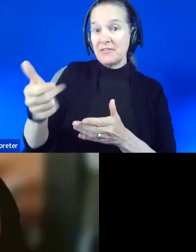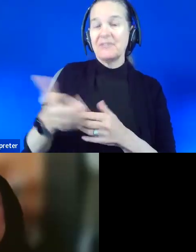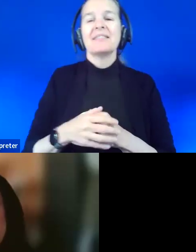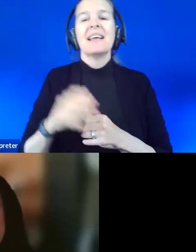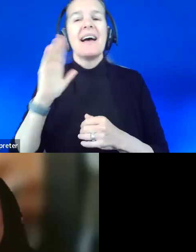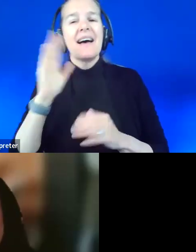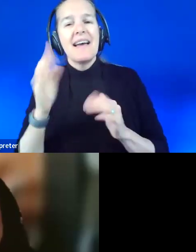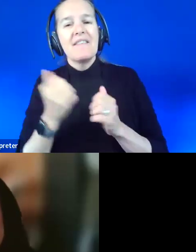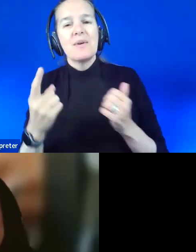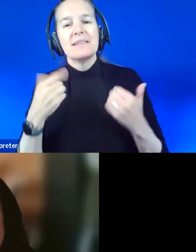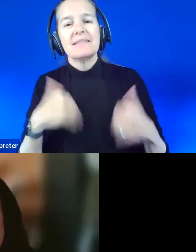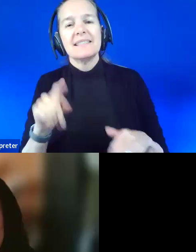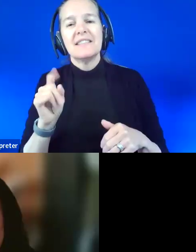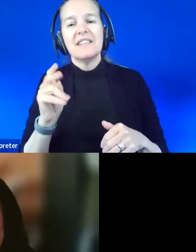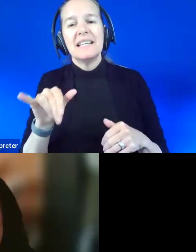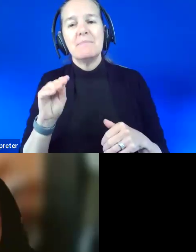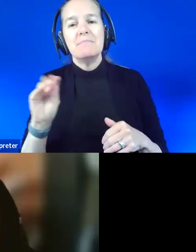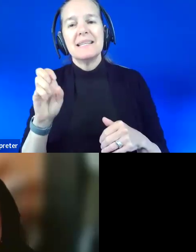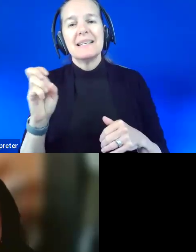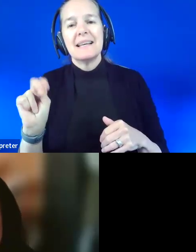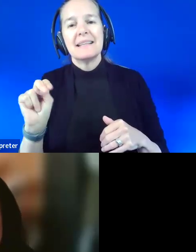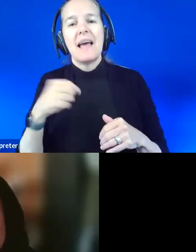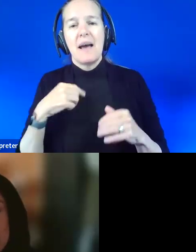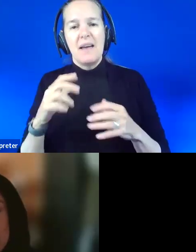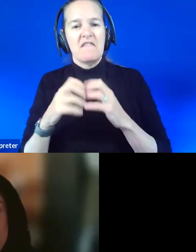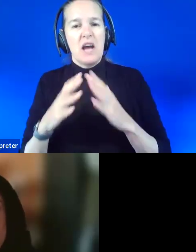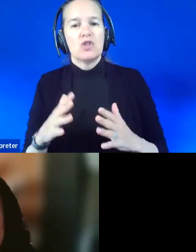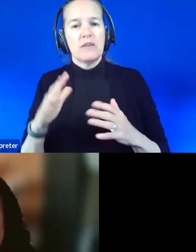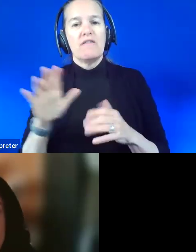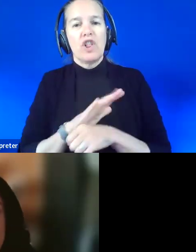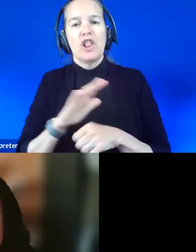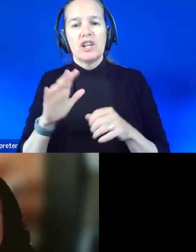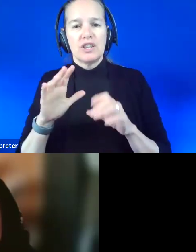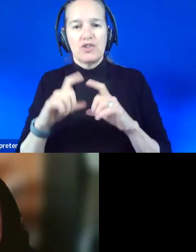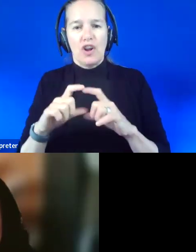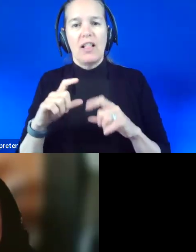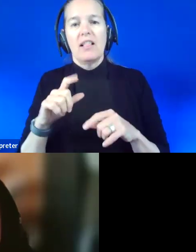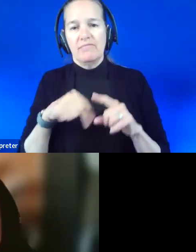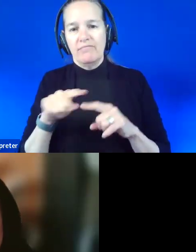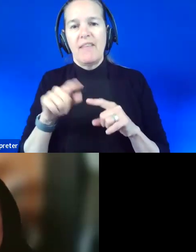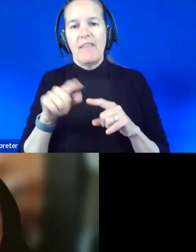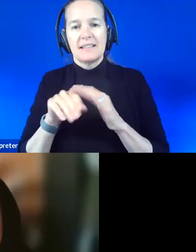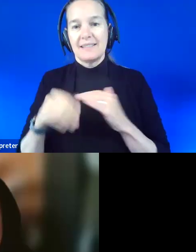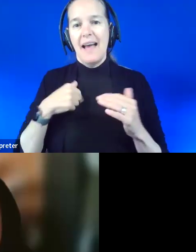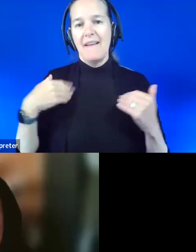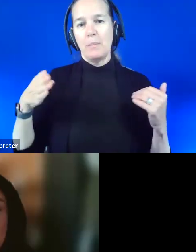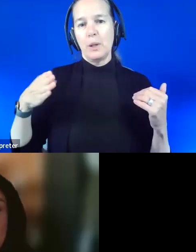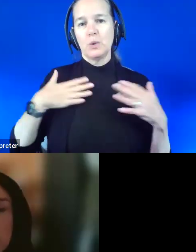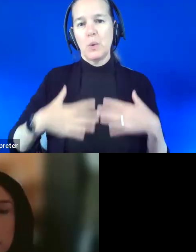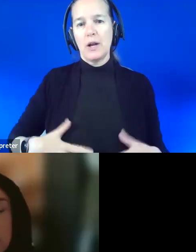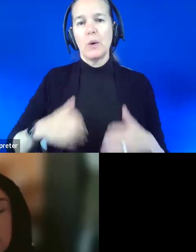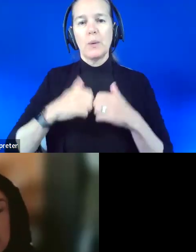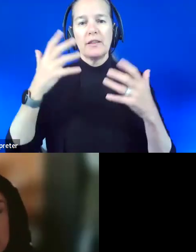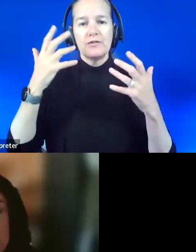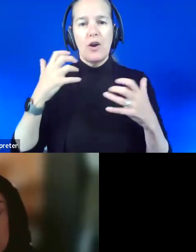everyone. I'm Tiffany Meehan. I am the founder of Full Circle Access, and I am wearing a blue sweater. I have dark brown